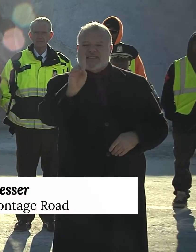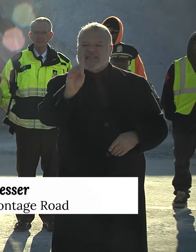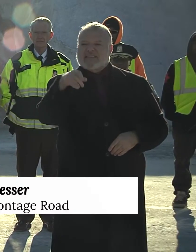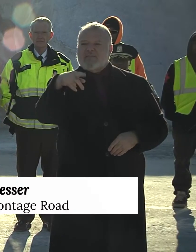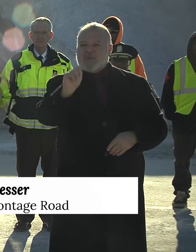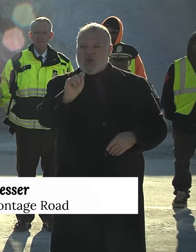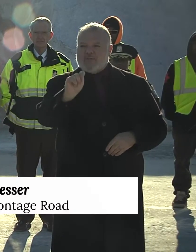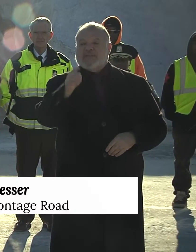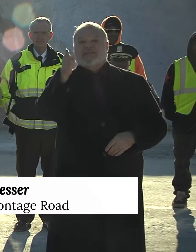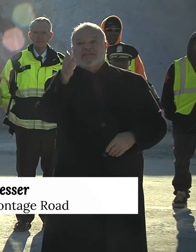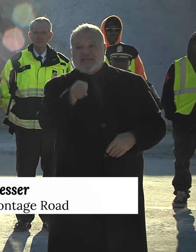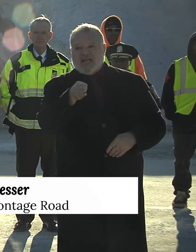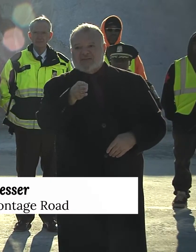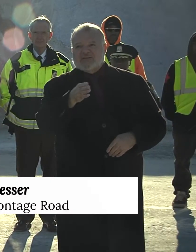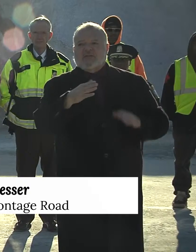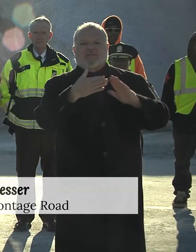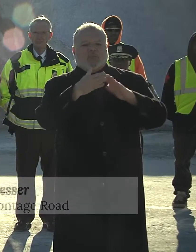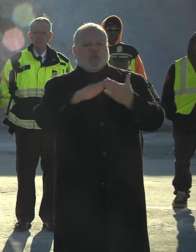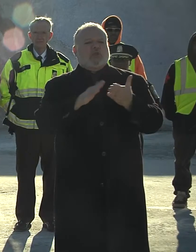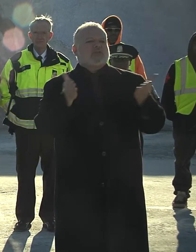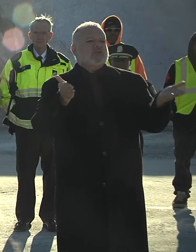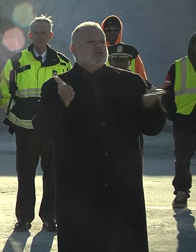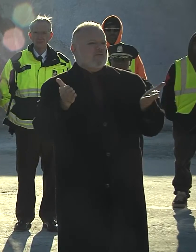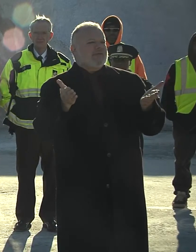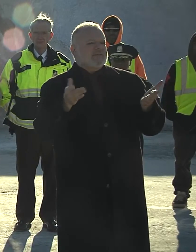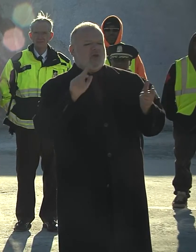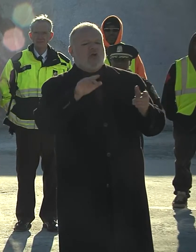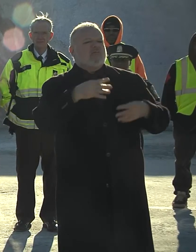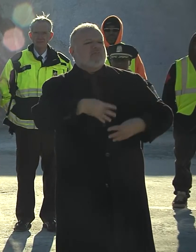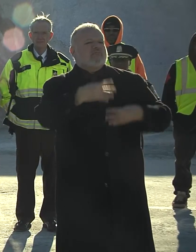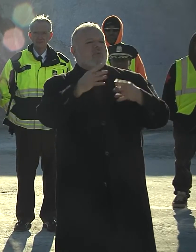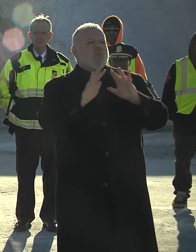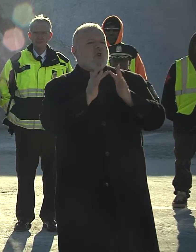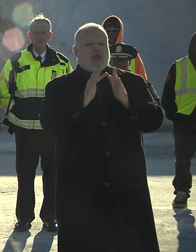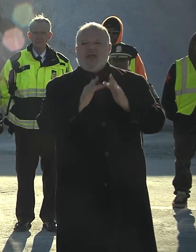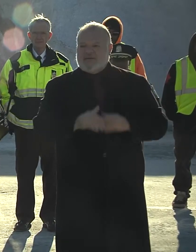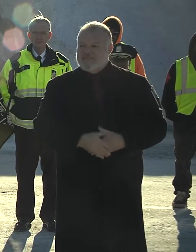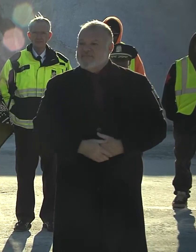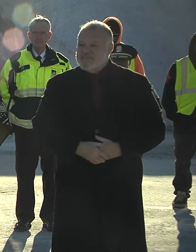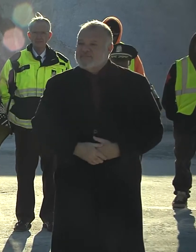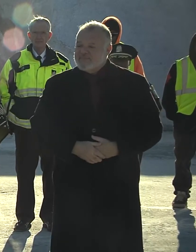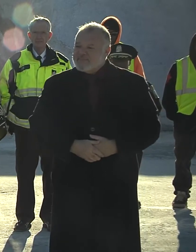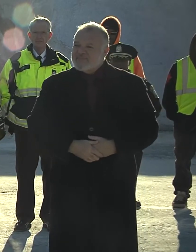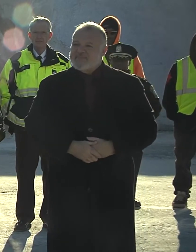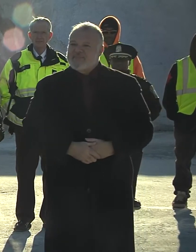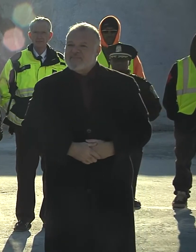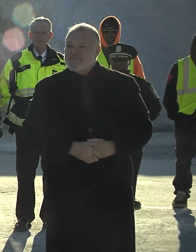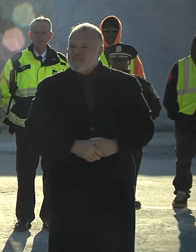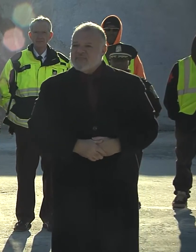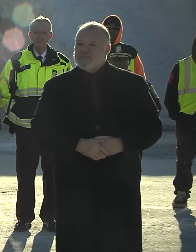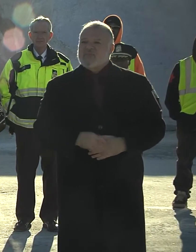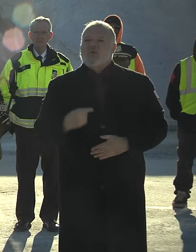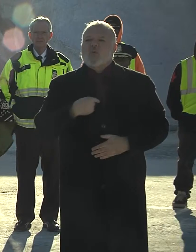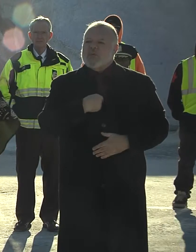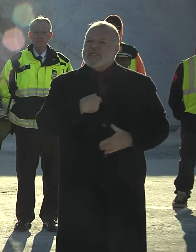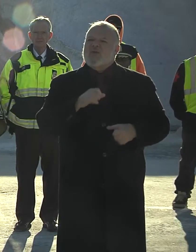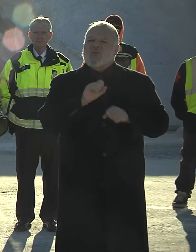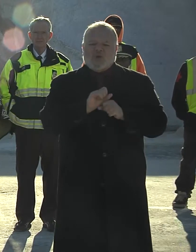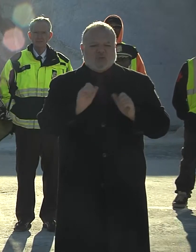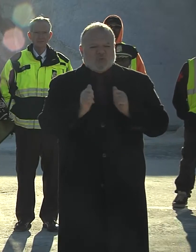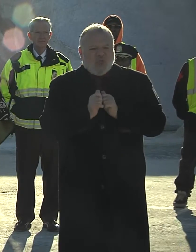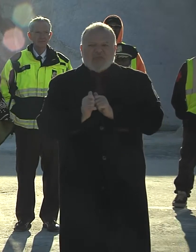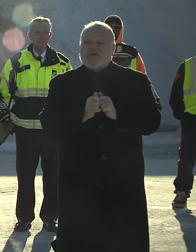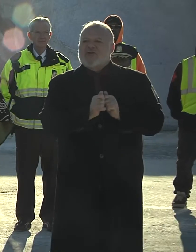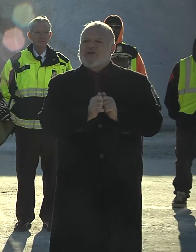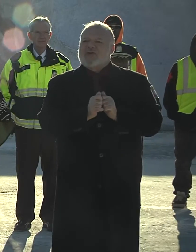The Community Engagement Cabinet is also home to the 3-in-1 team, and we all love 3-in-1. The 3-in-1 team is who prepares